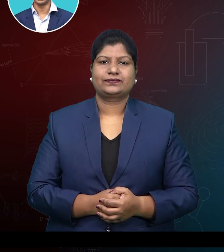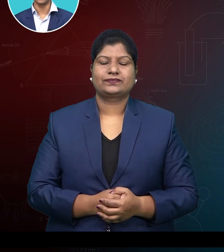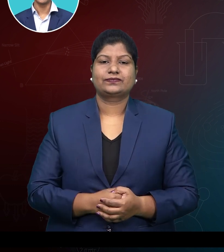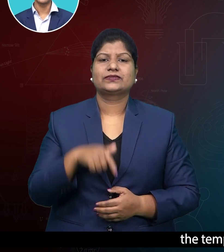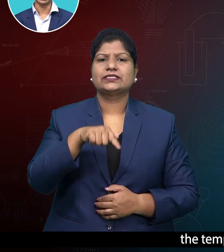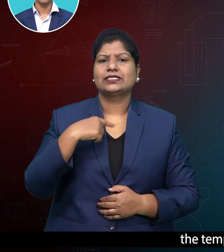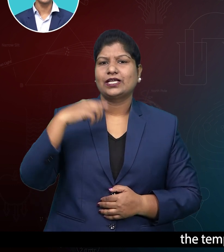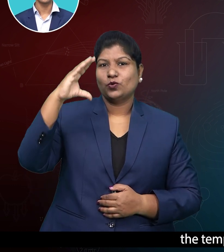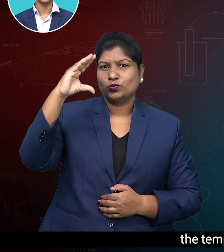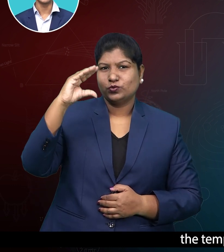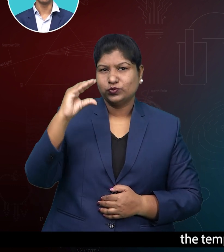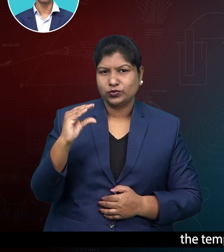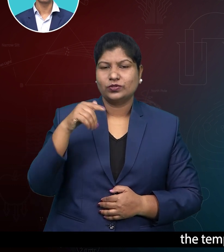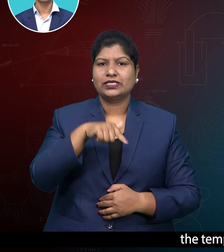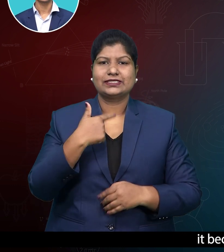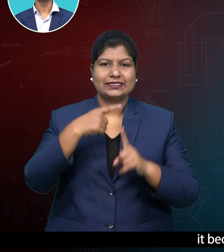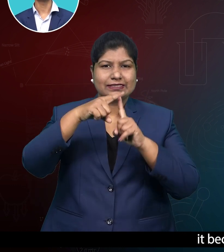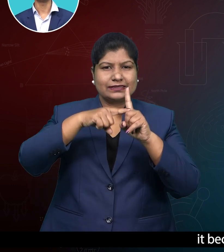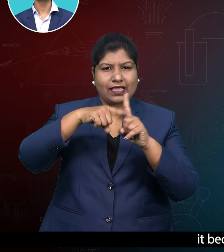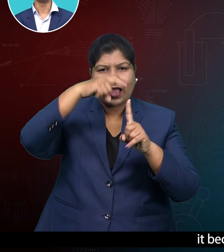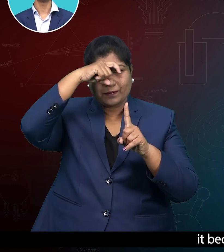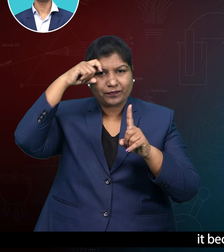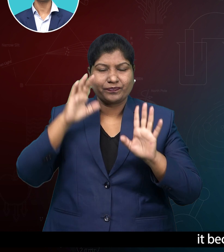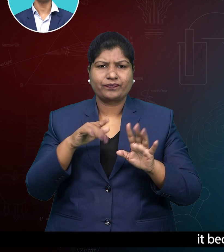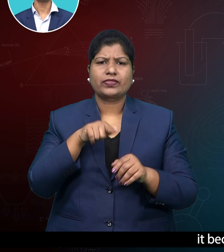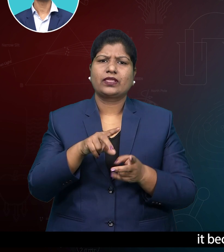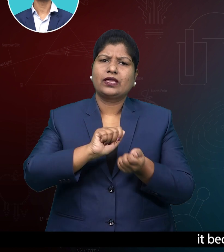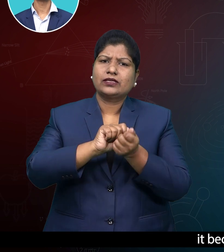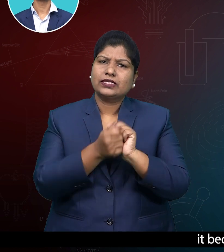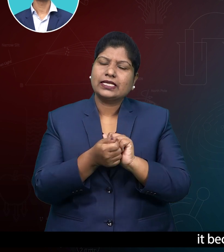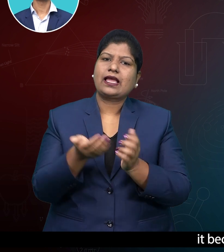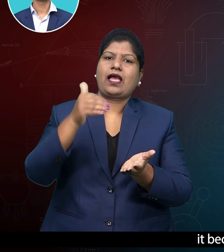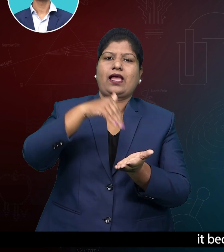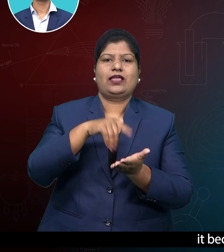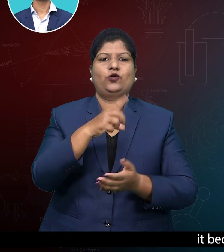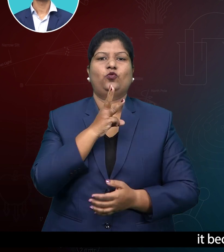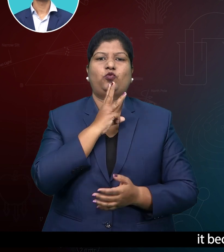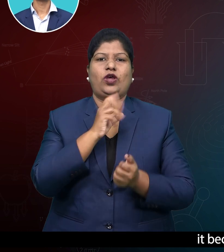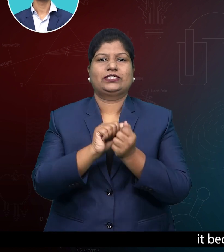On reducing the temperature of the steam, it becomes water again.